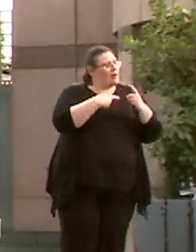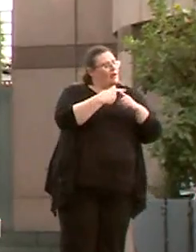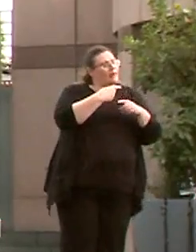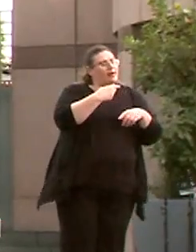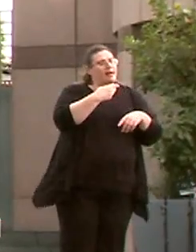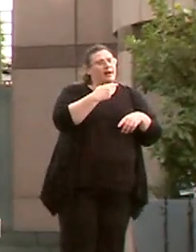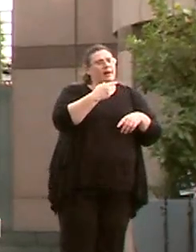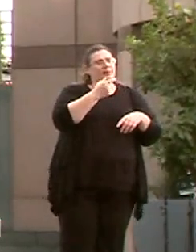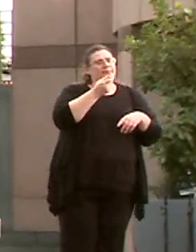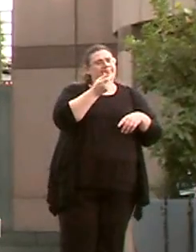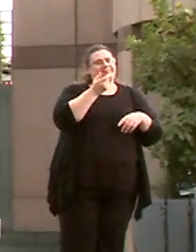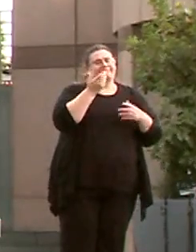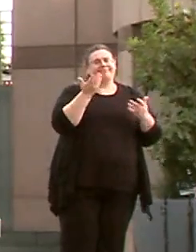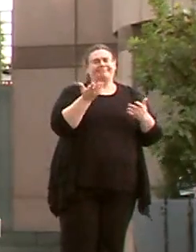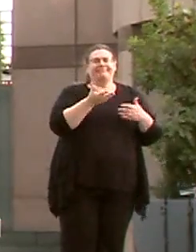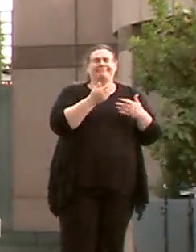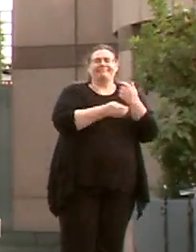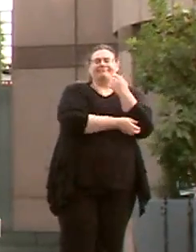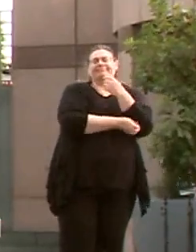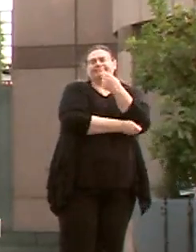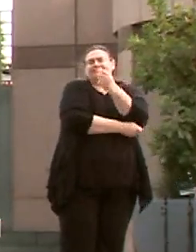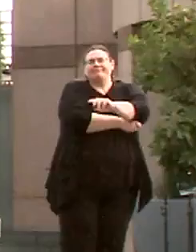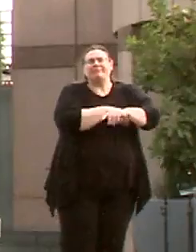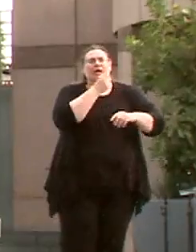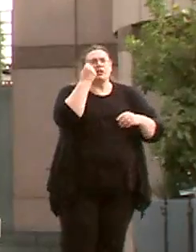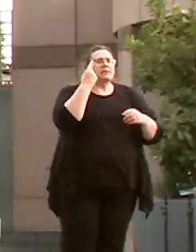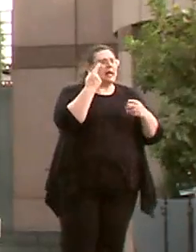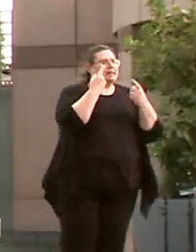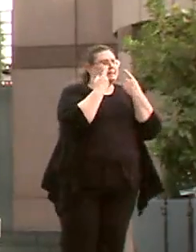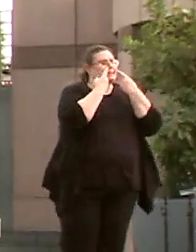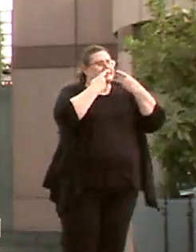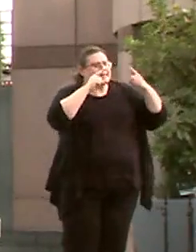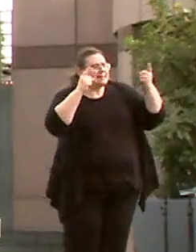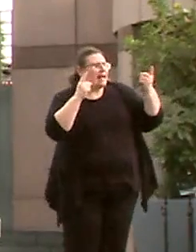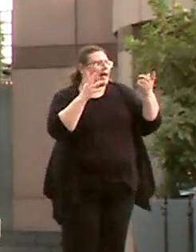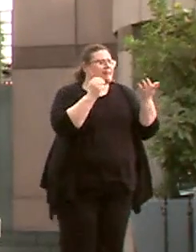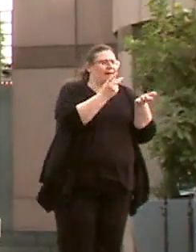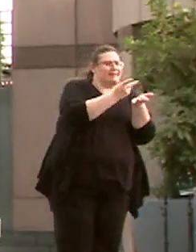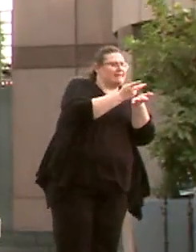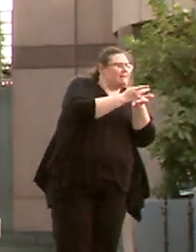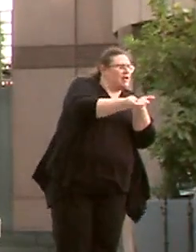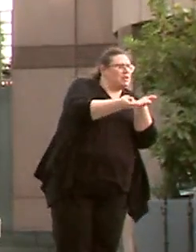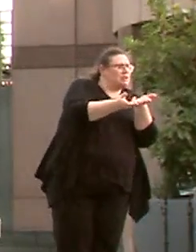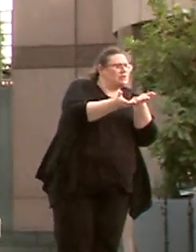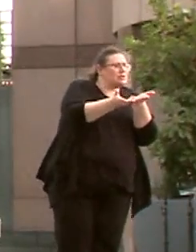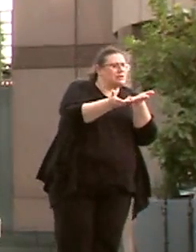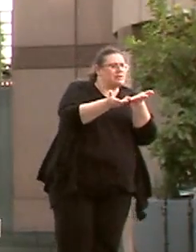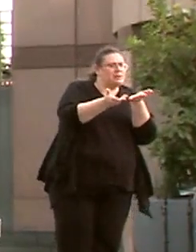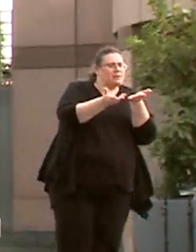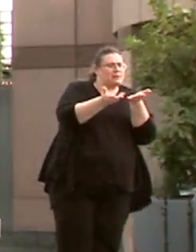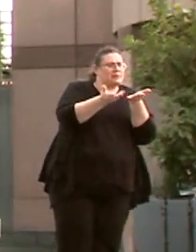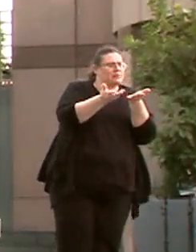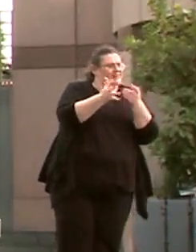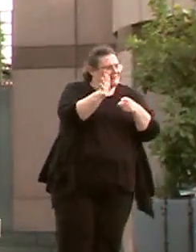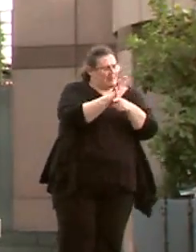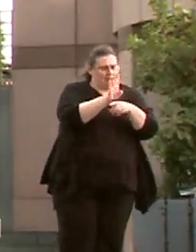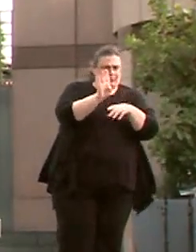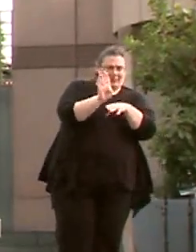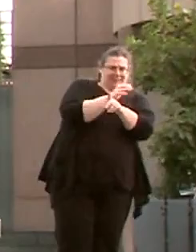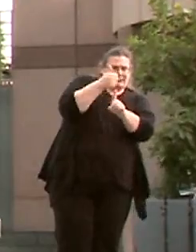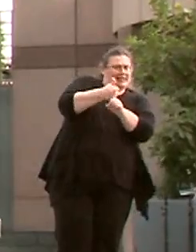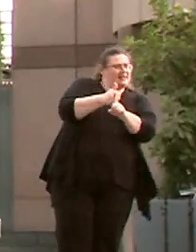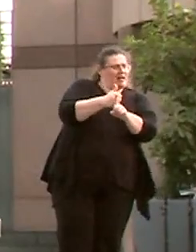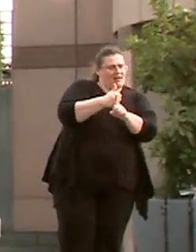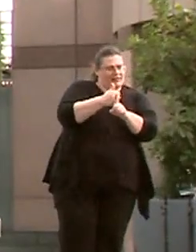understand from you, like what successes and failures has the film industry had in